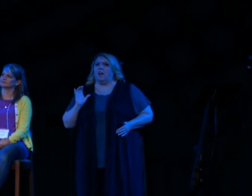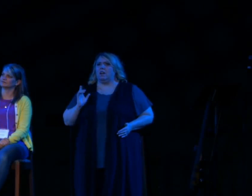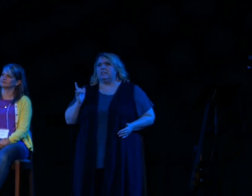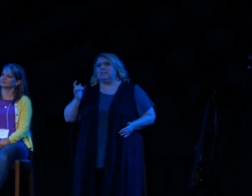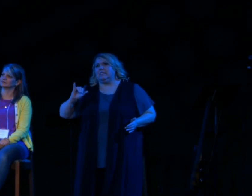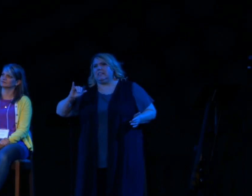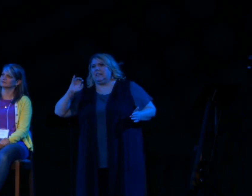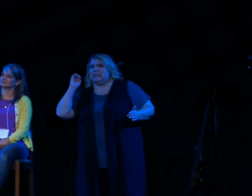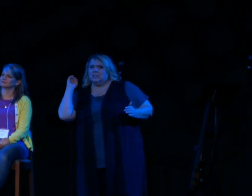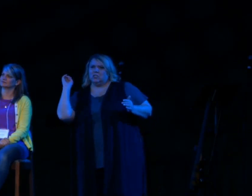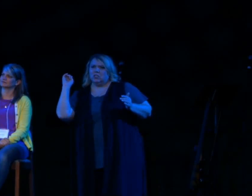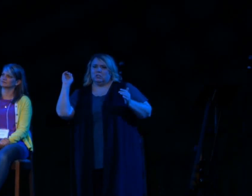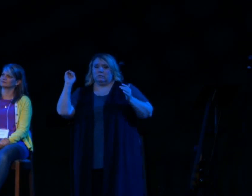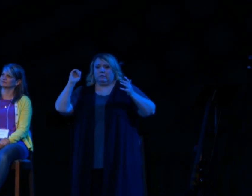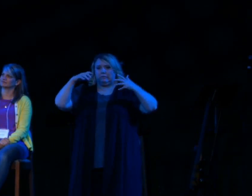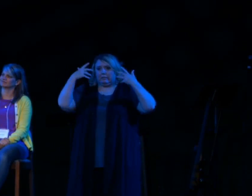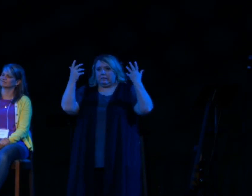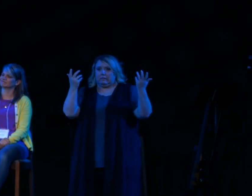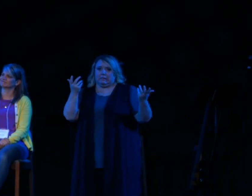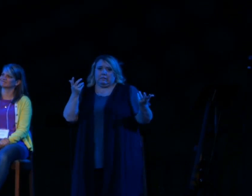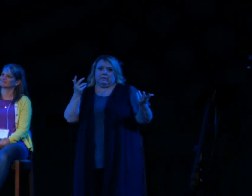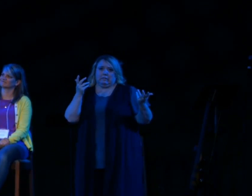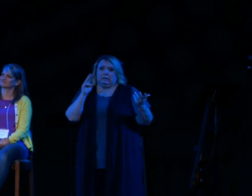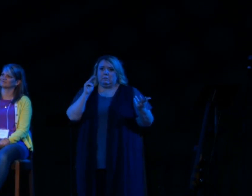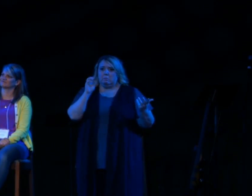neo-orthodoxy Eastern monk